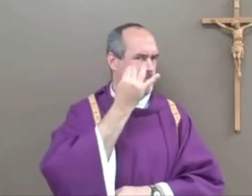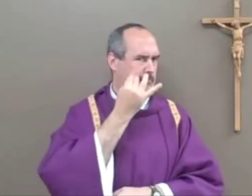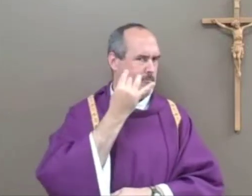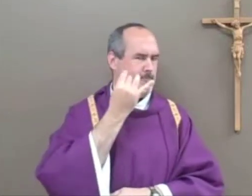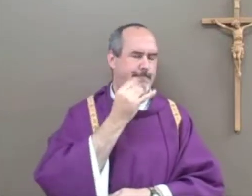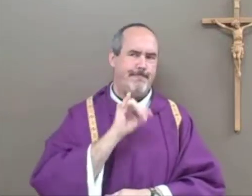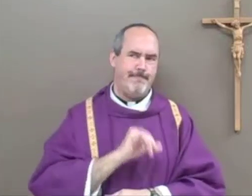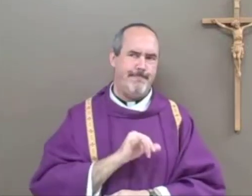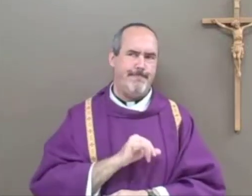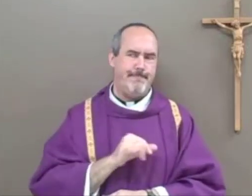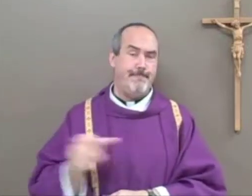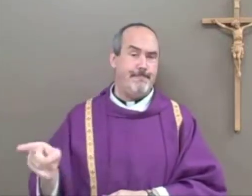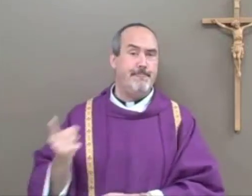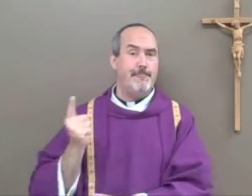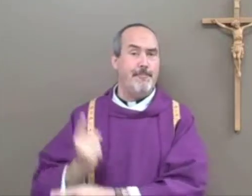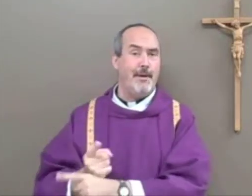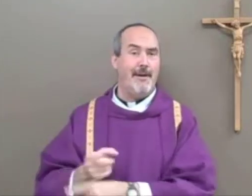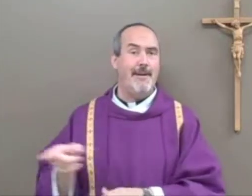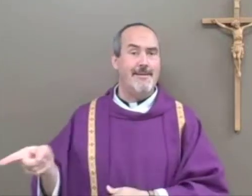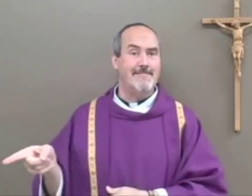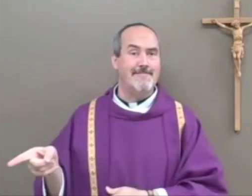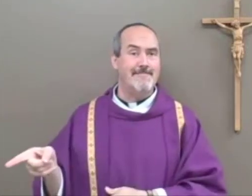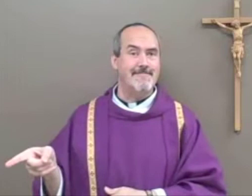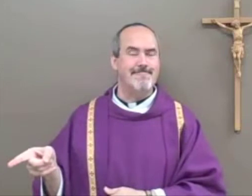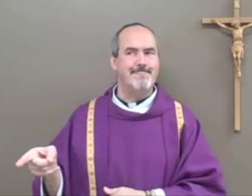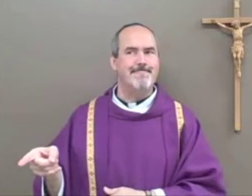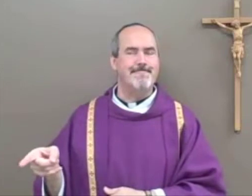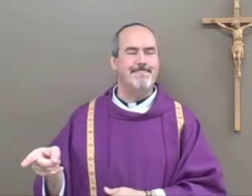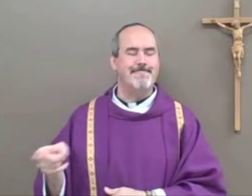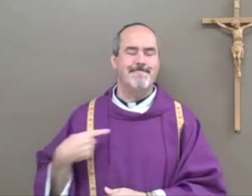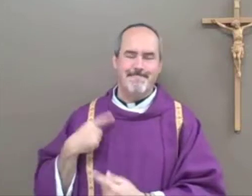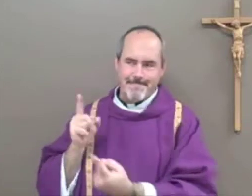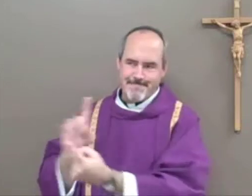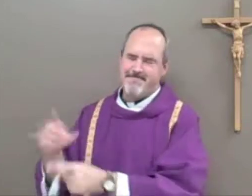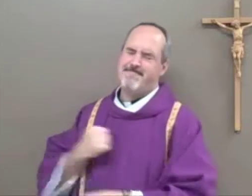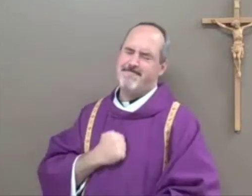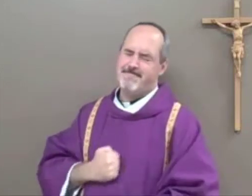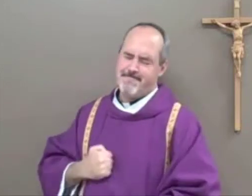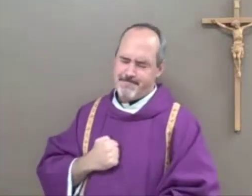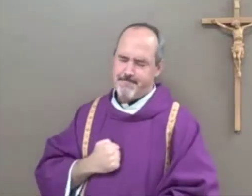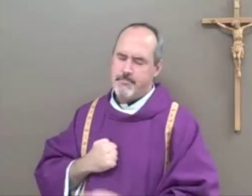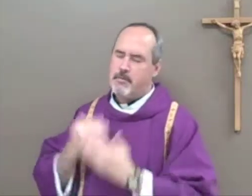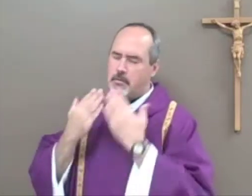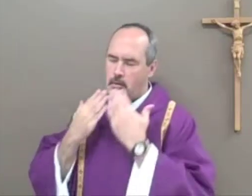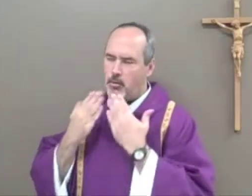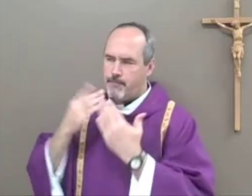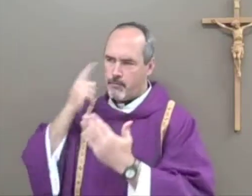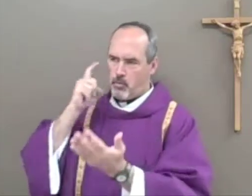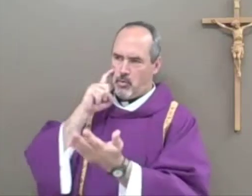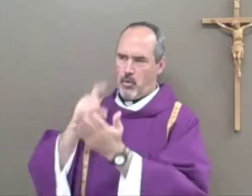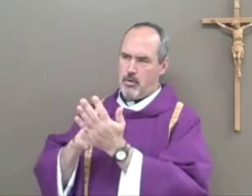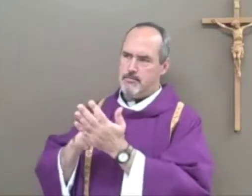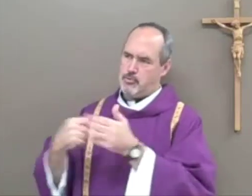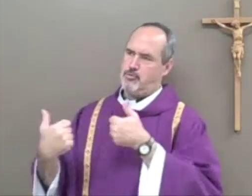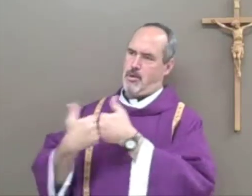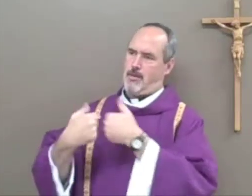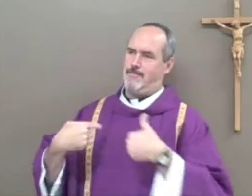say. However, after a while, I come to the realization that they were probably right. And then I need to go apologize to them and